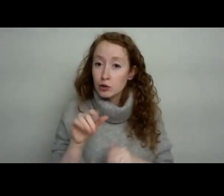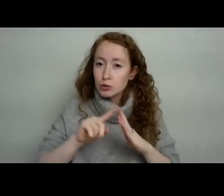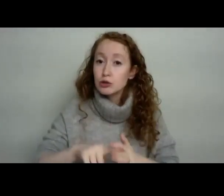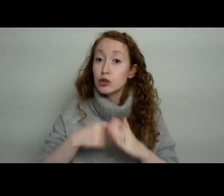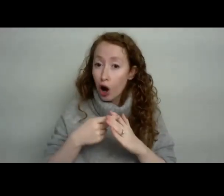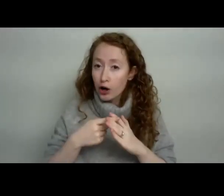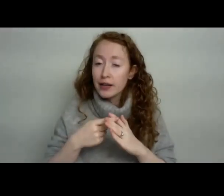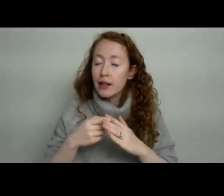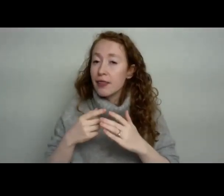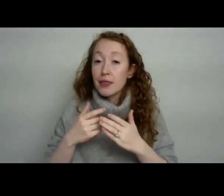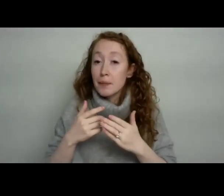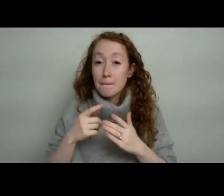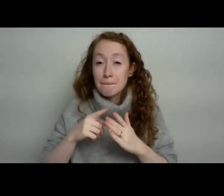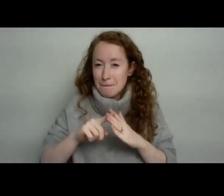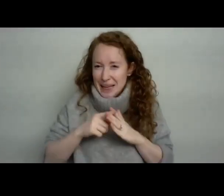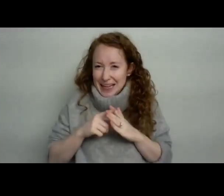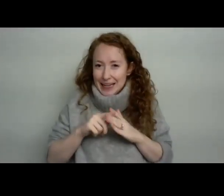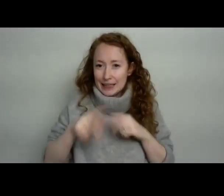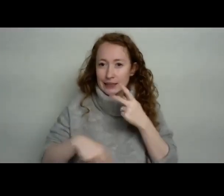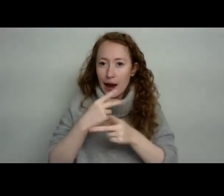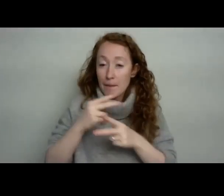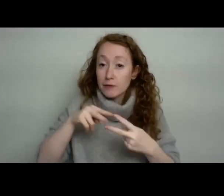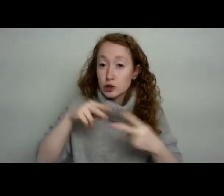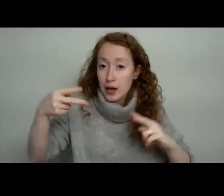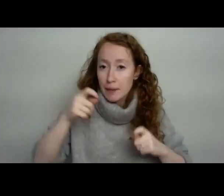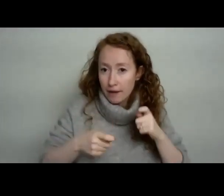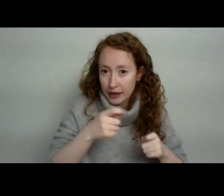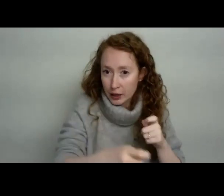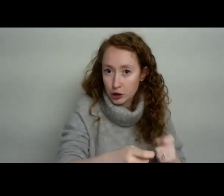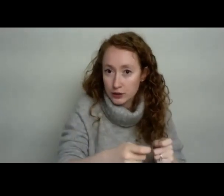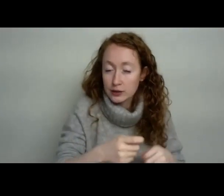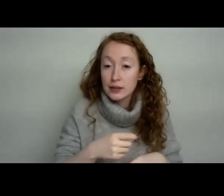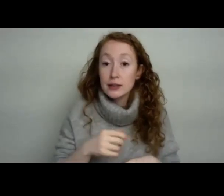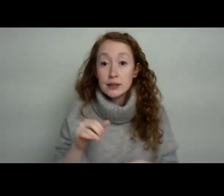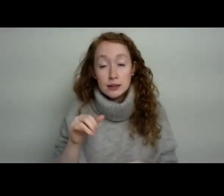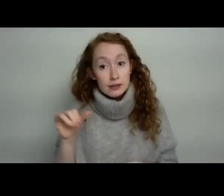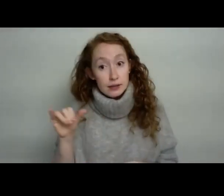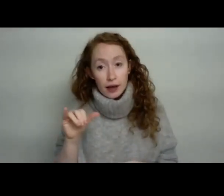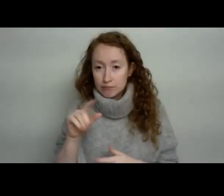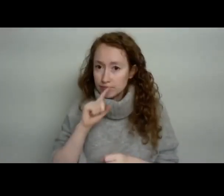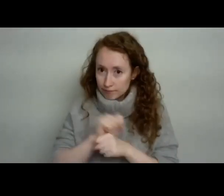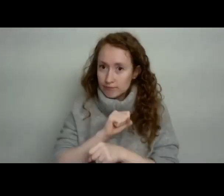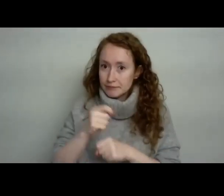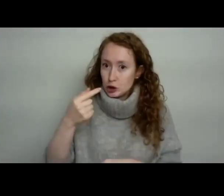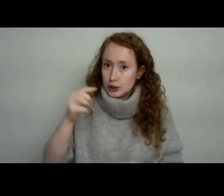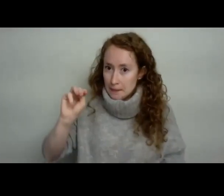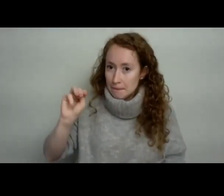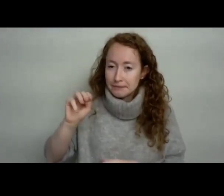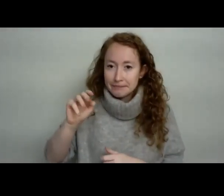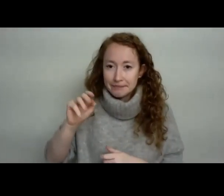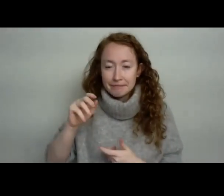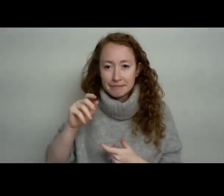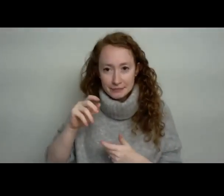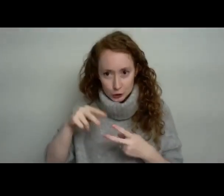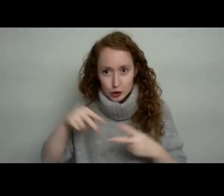genetic modification, as in like big capital GM. They were literally taking